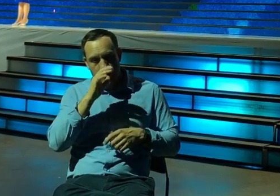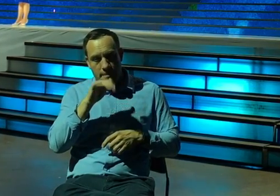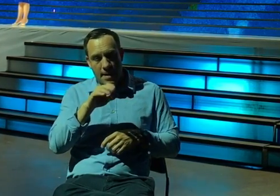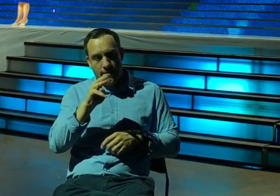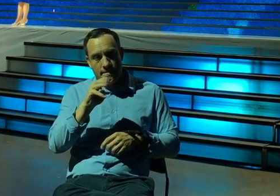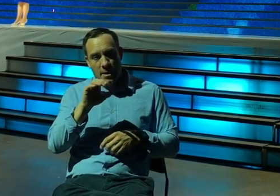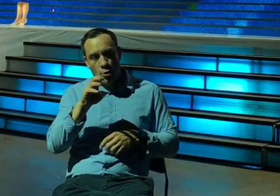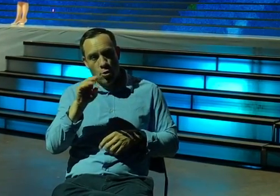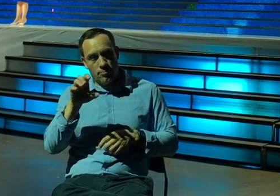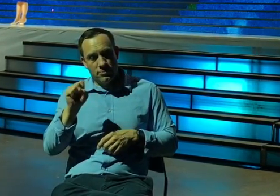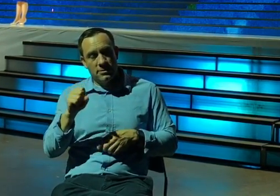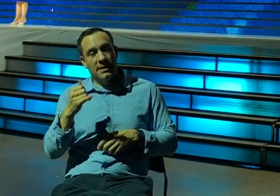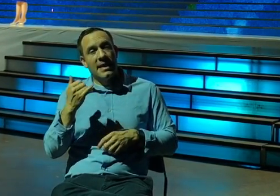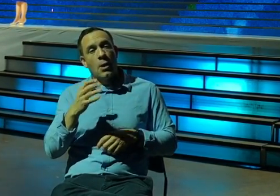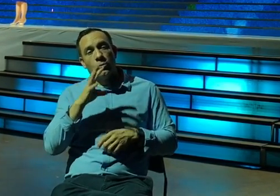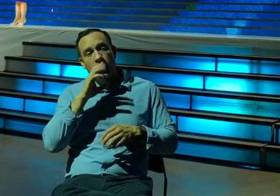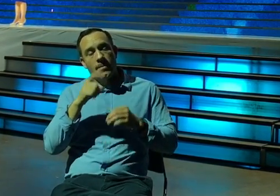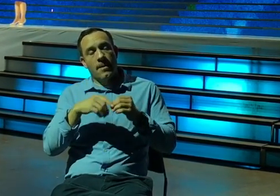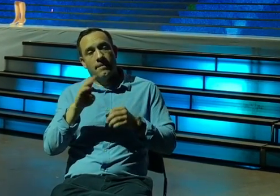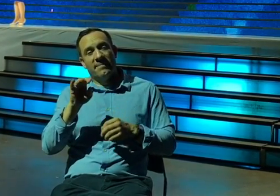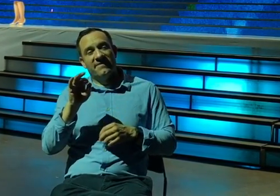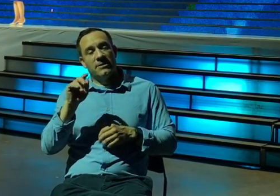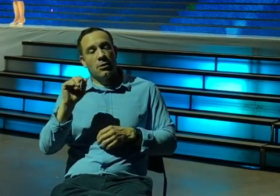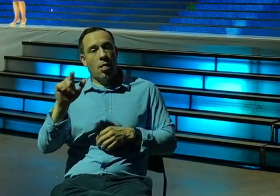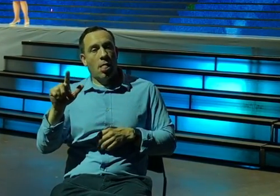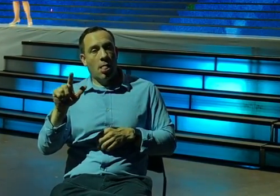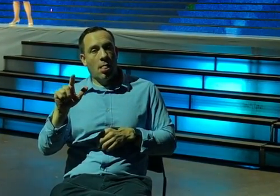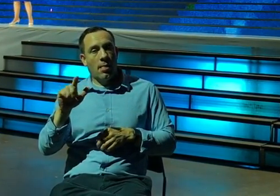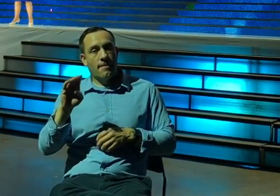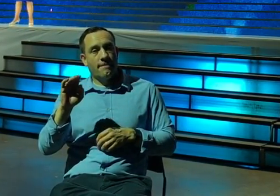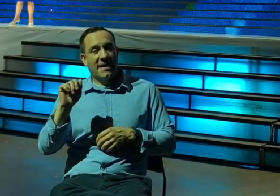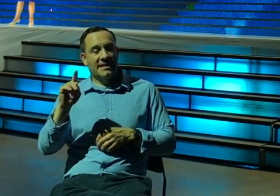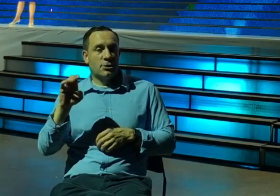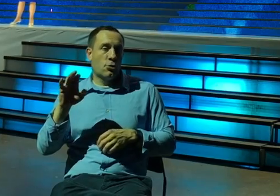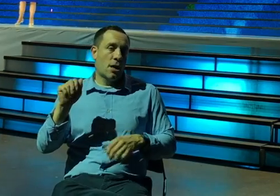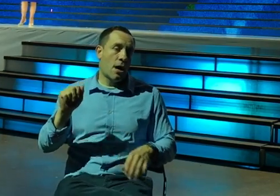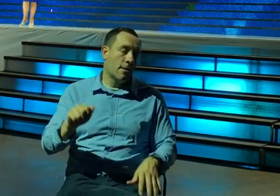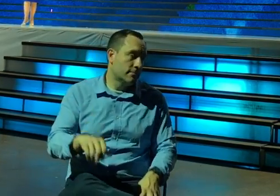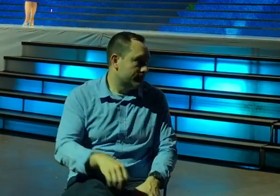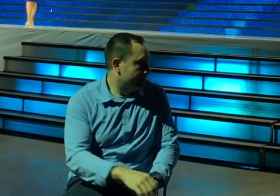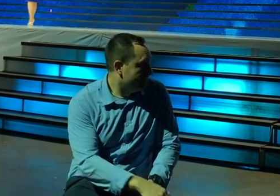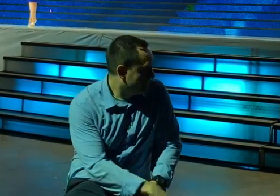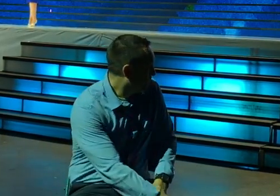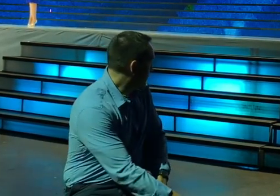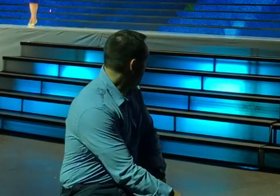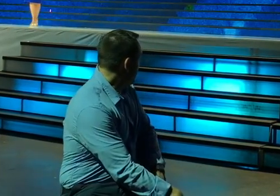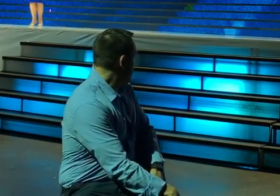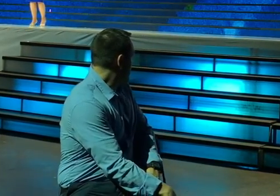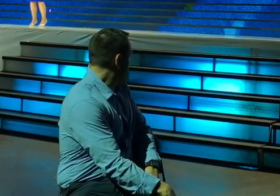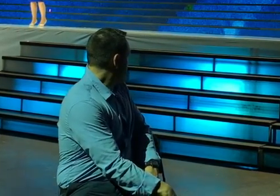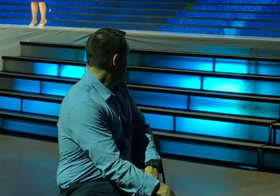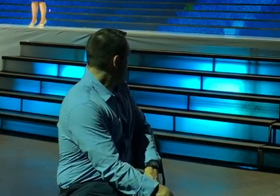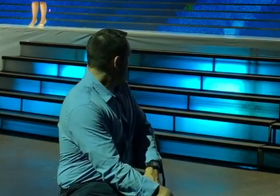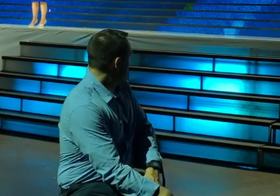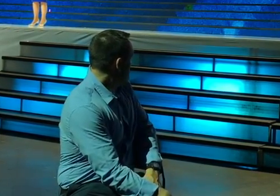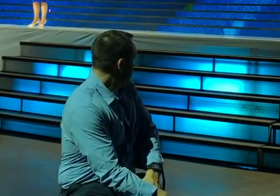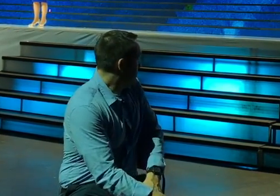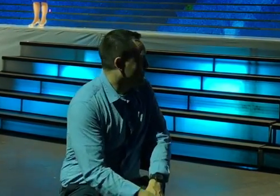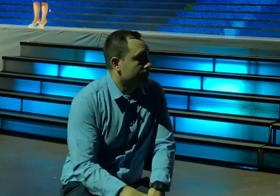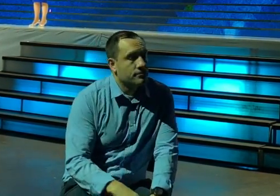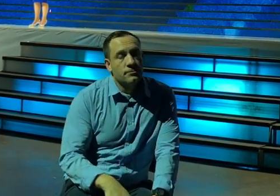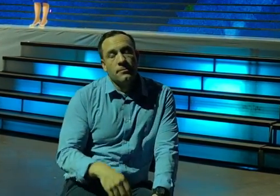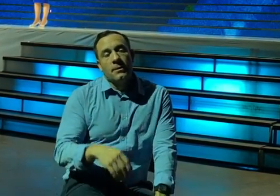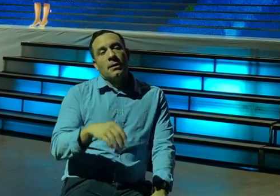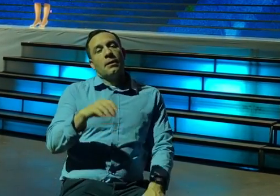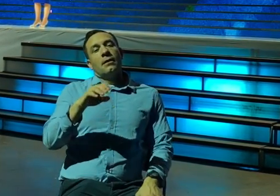now at bifidobacterium. Bifidobacterium is the very best studied probiotic out there. At birth,